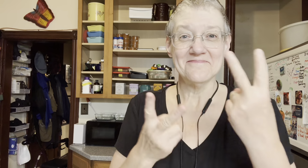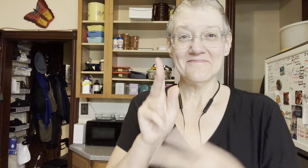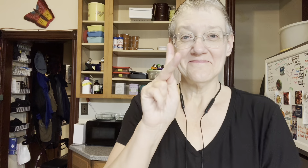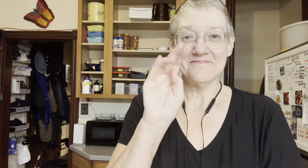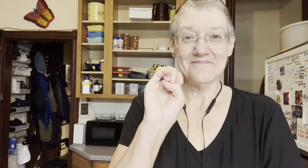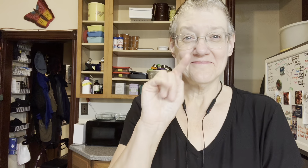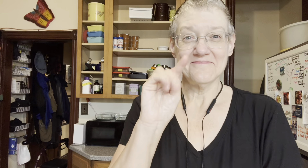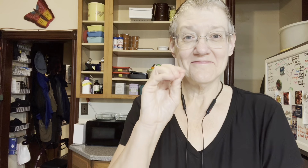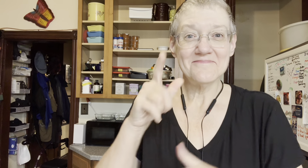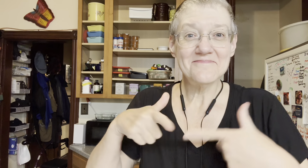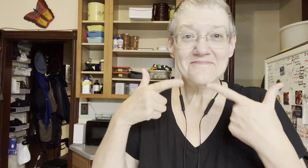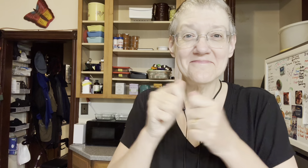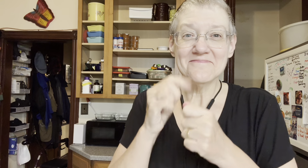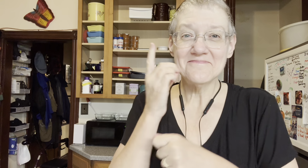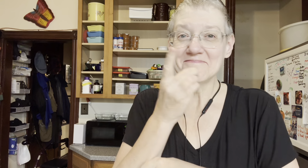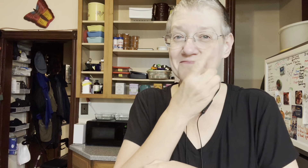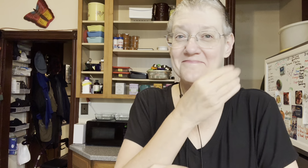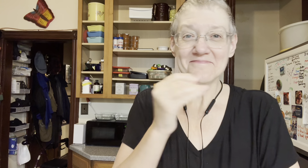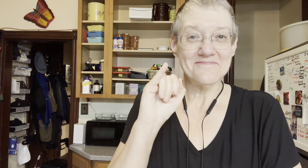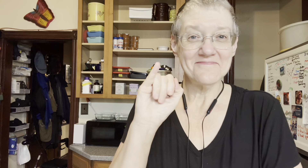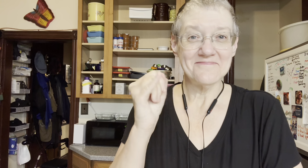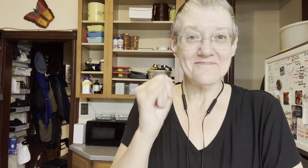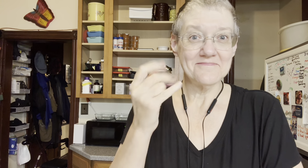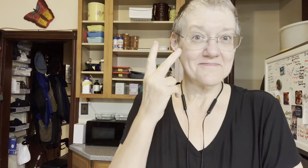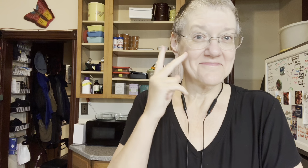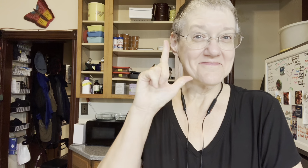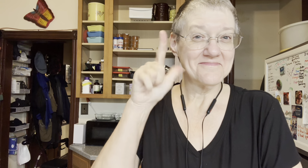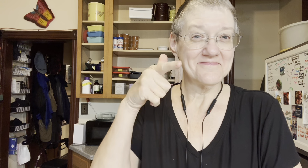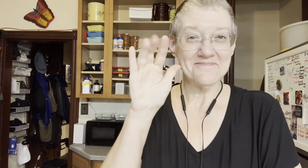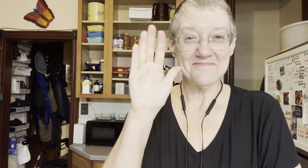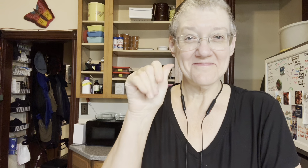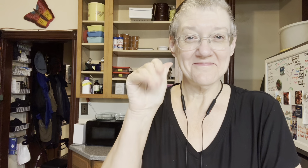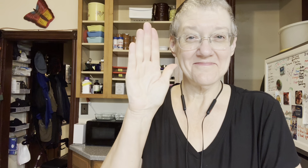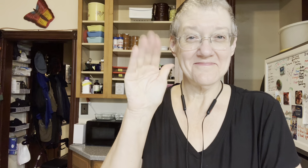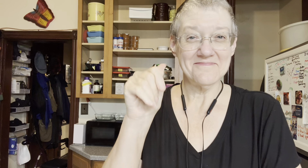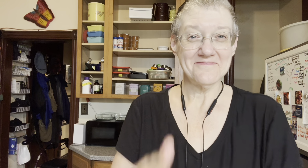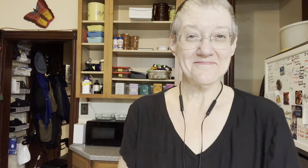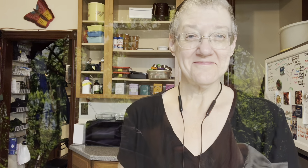Thank you for visiting Keto Living with Dale and Judith. See you later. Bye-bye.